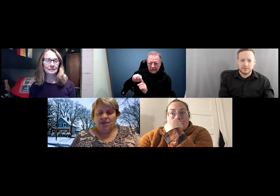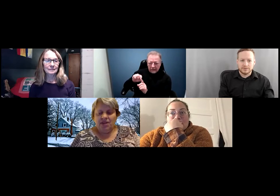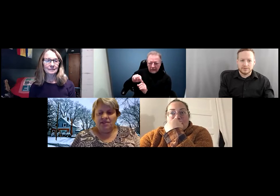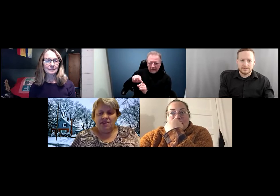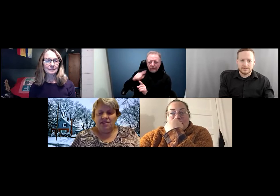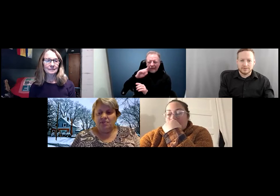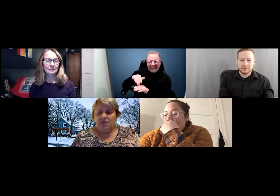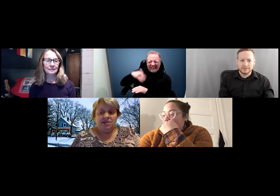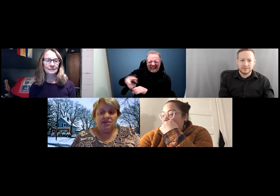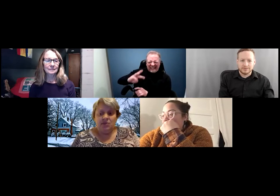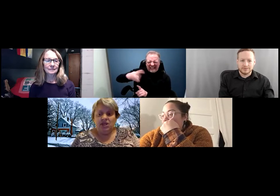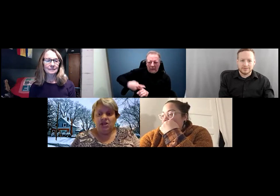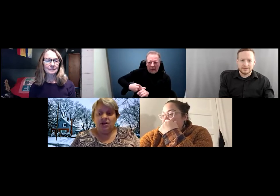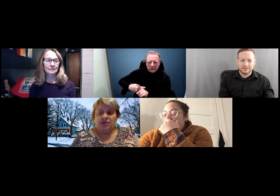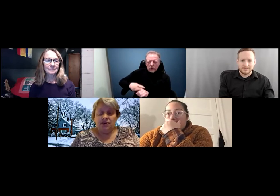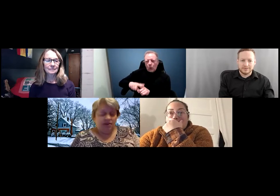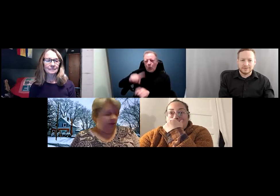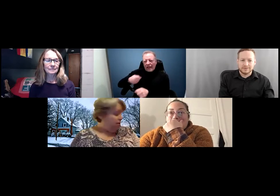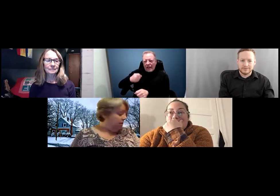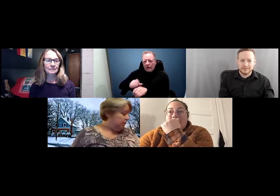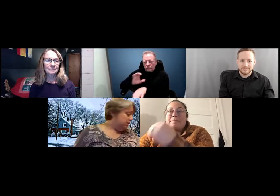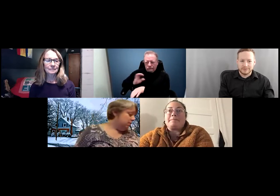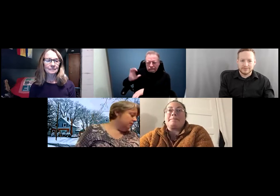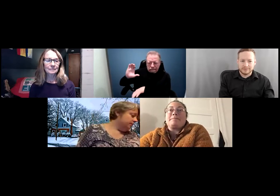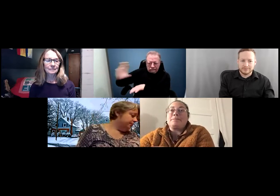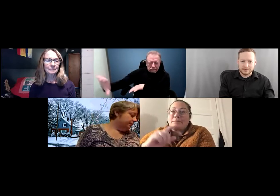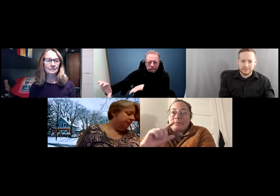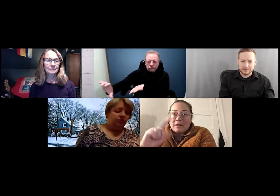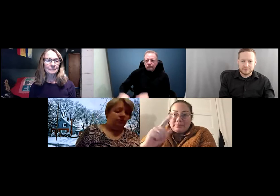for the next 6 months to 1 year.